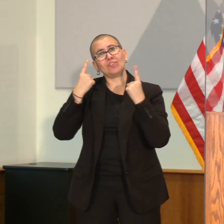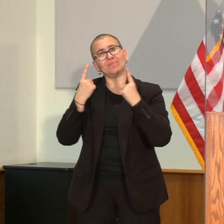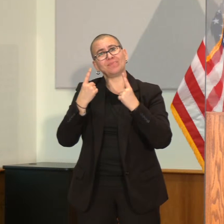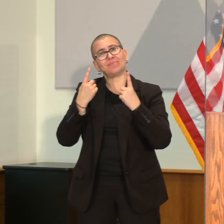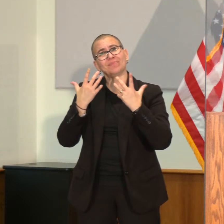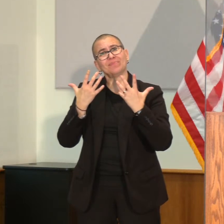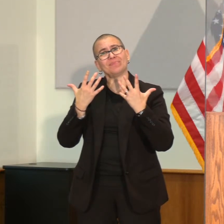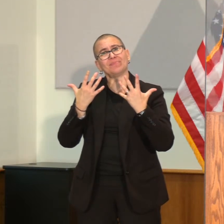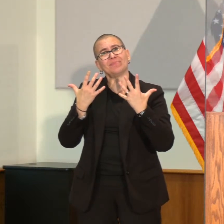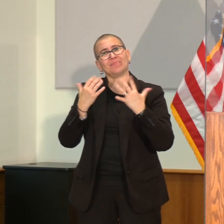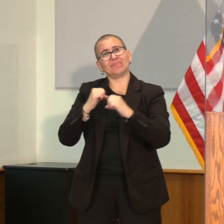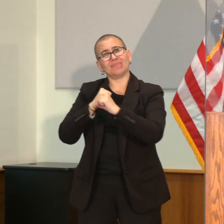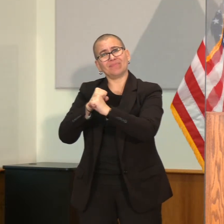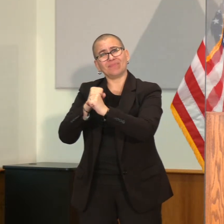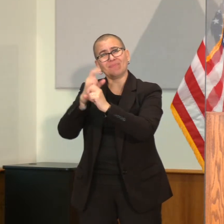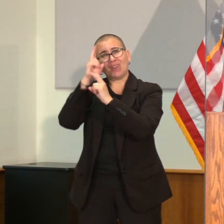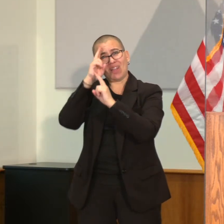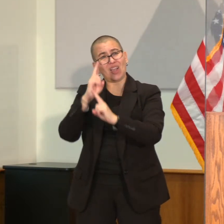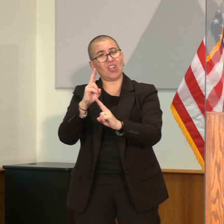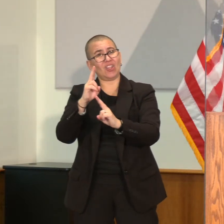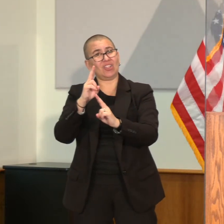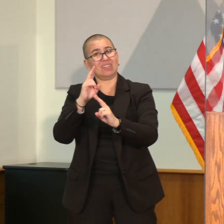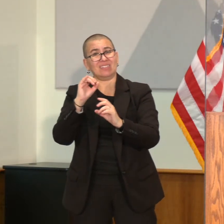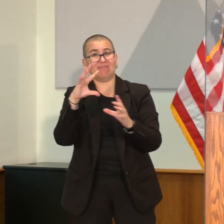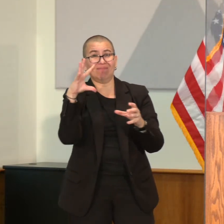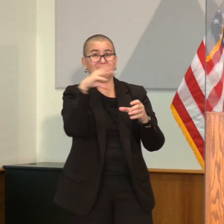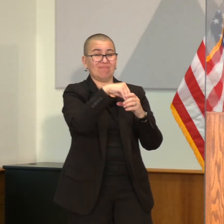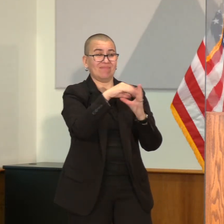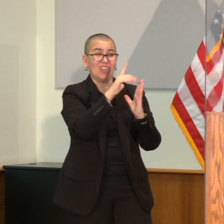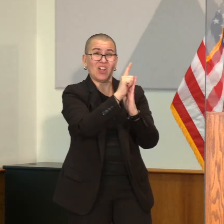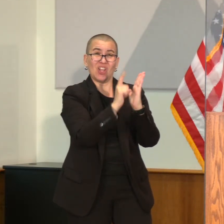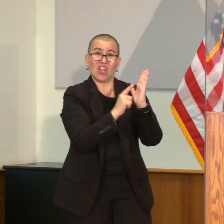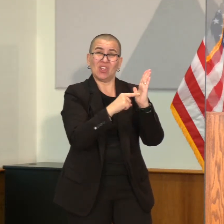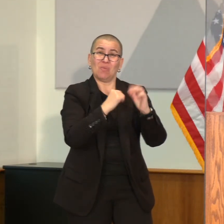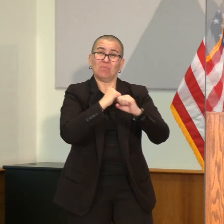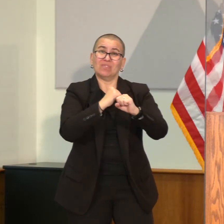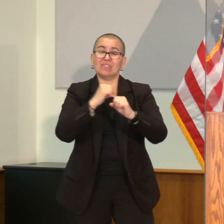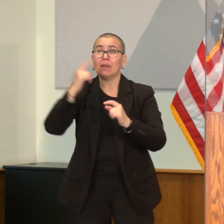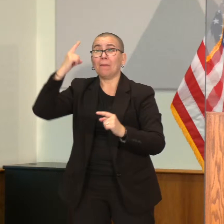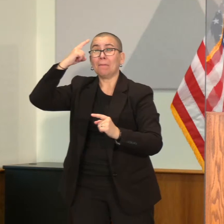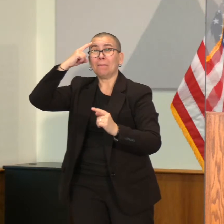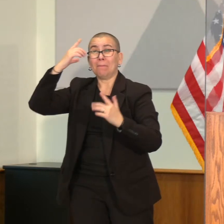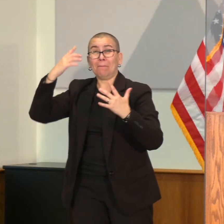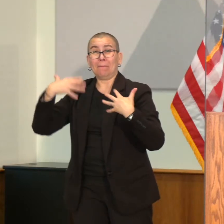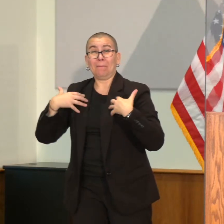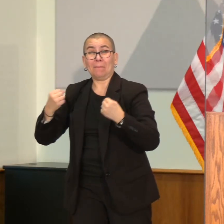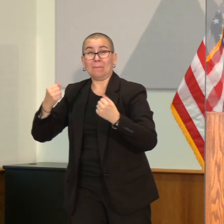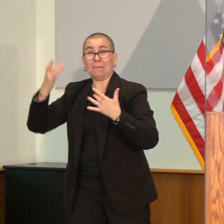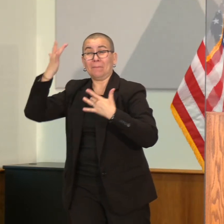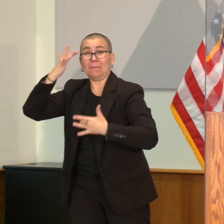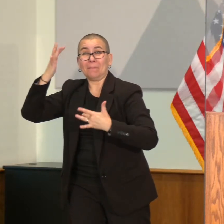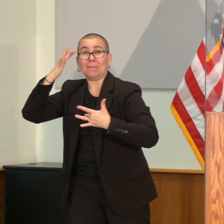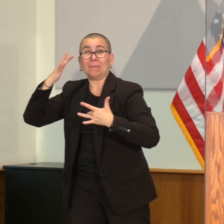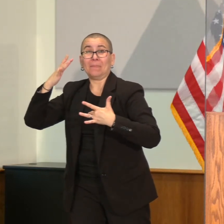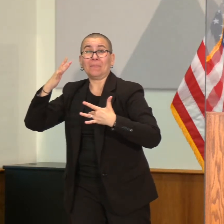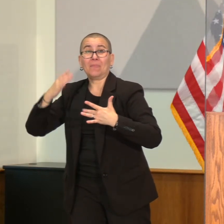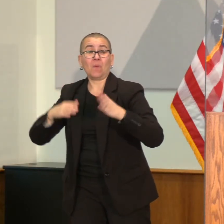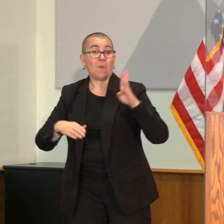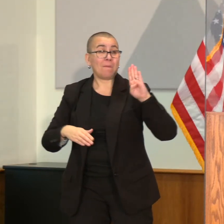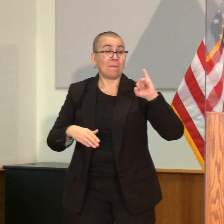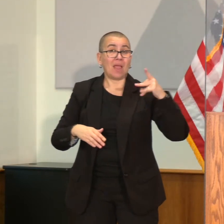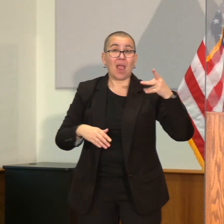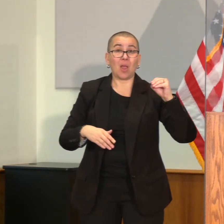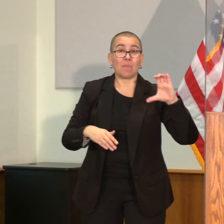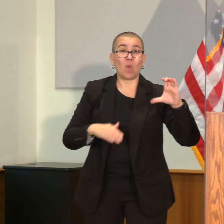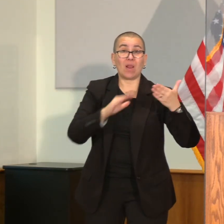in your legislation would extend to protect those populations as well, or if you get to a point where the BIPOC community gets some of these protections, is that the